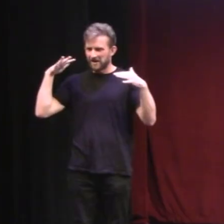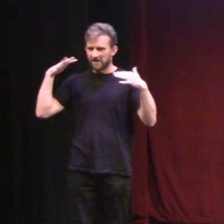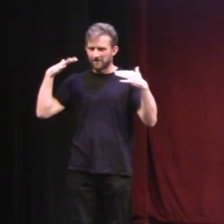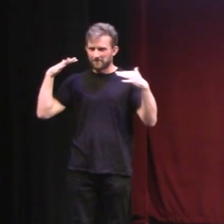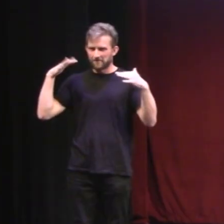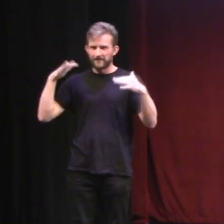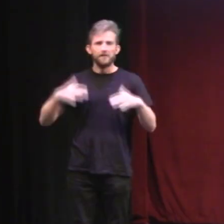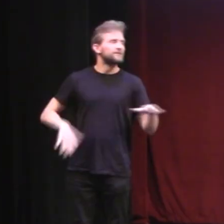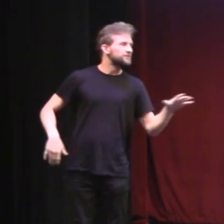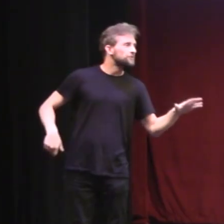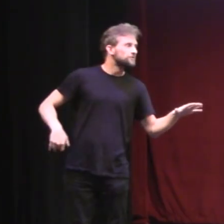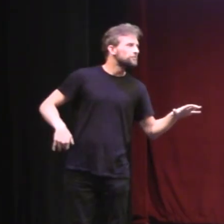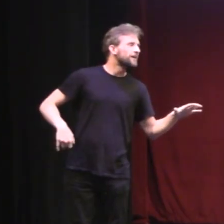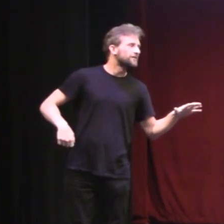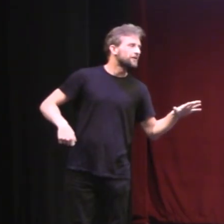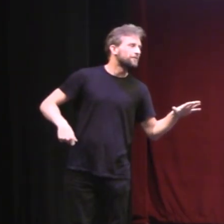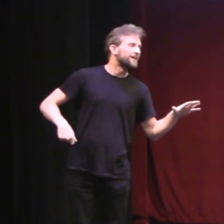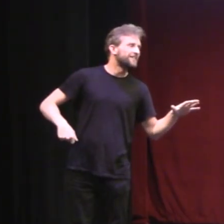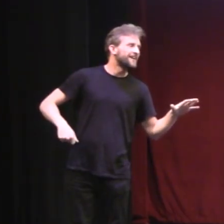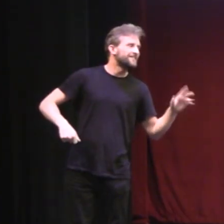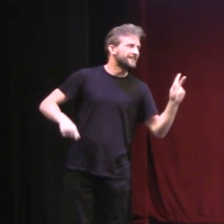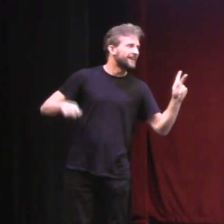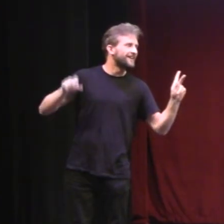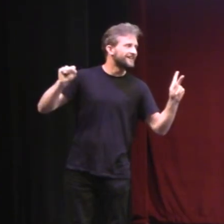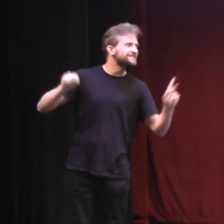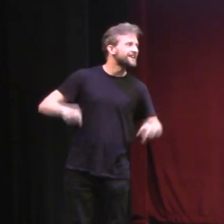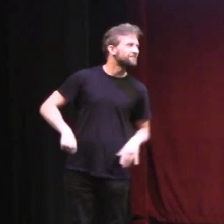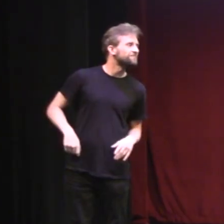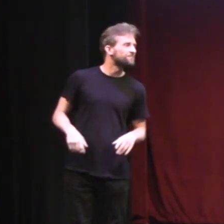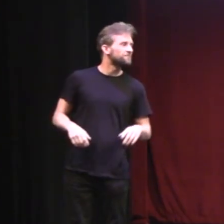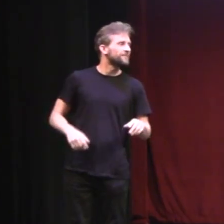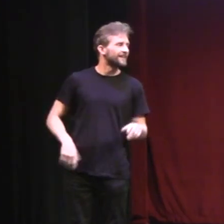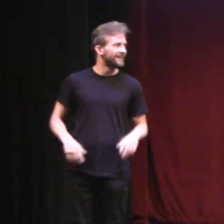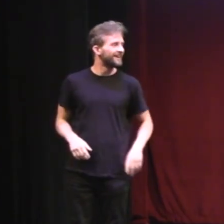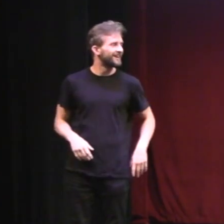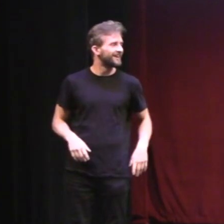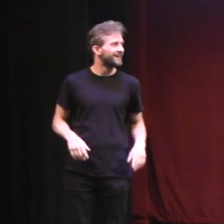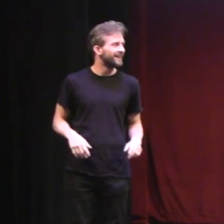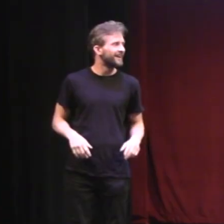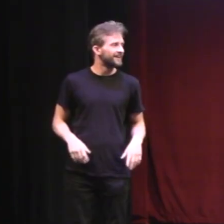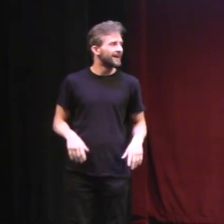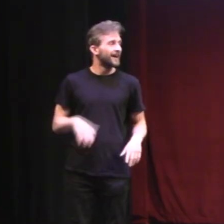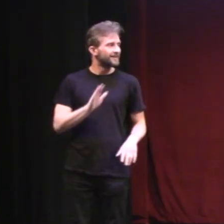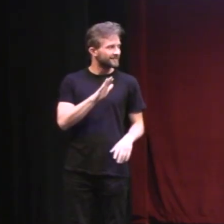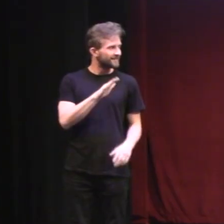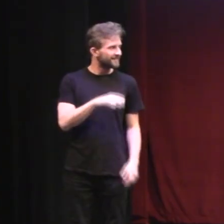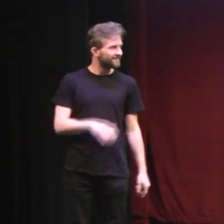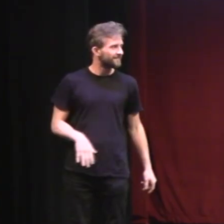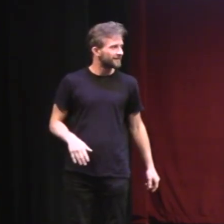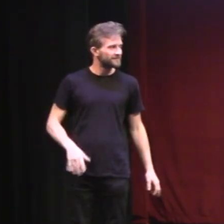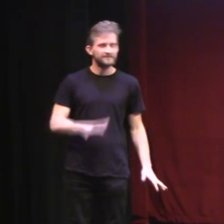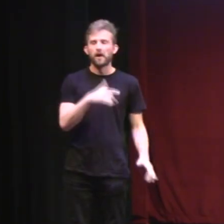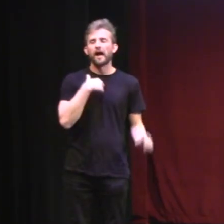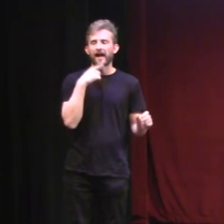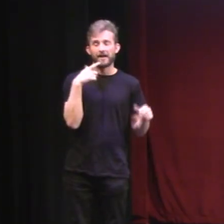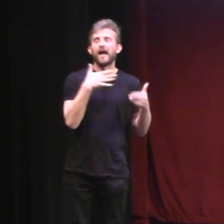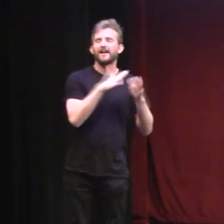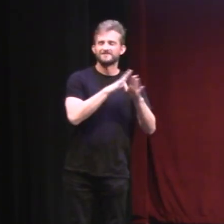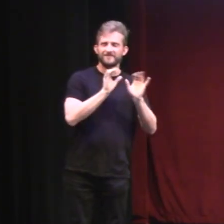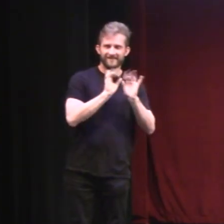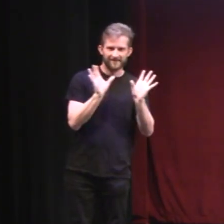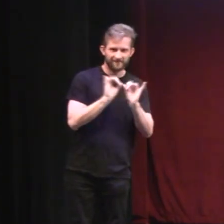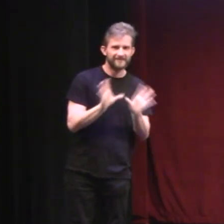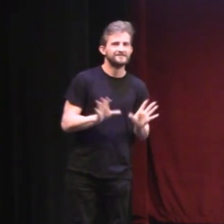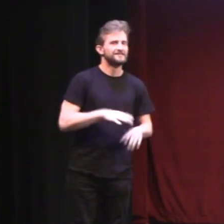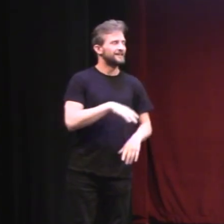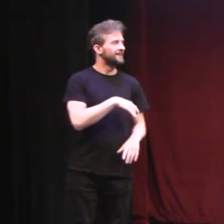go. So this kid that I worked with, yeah, so you guys lucked out because I